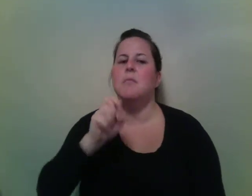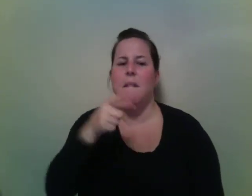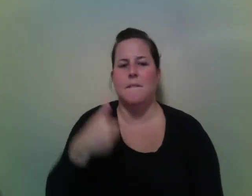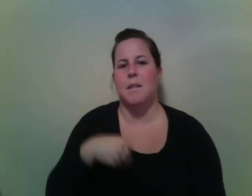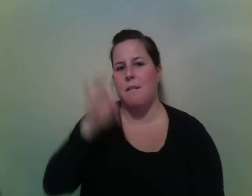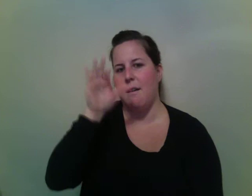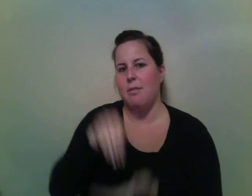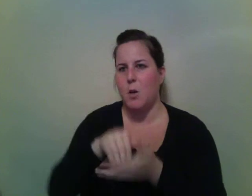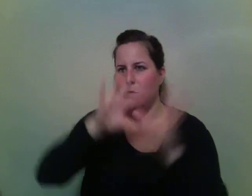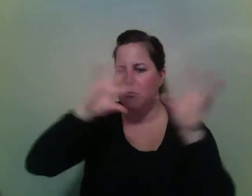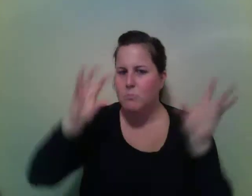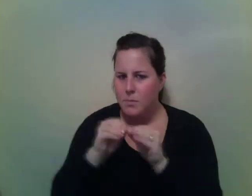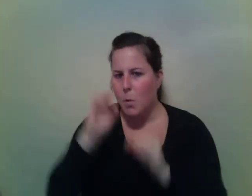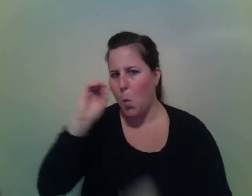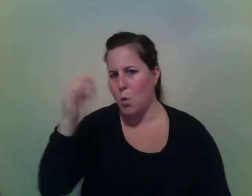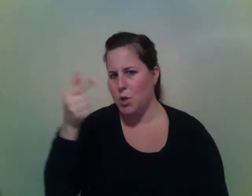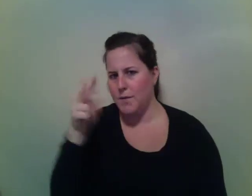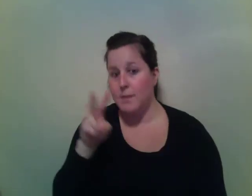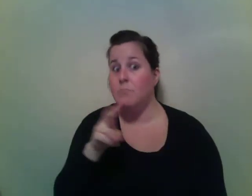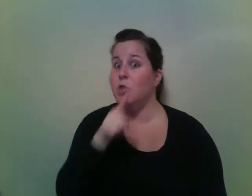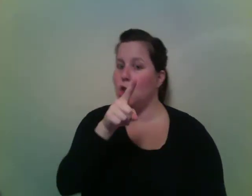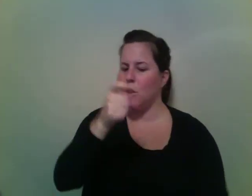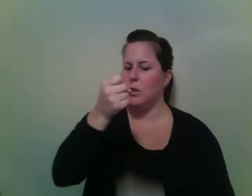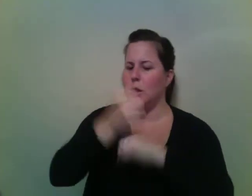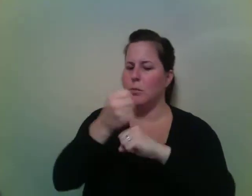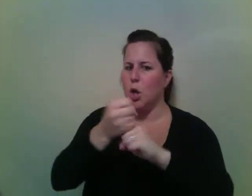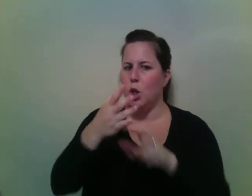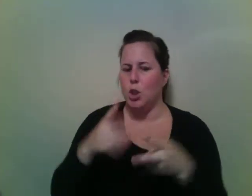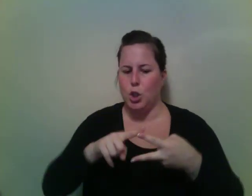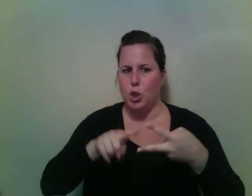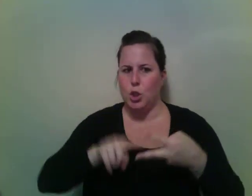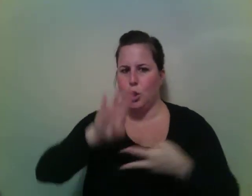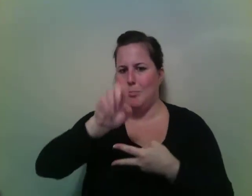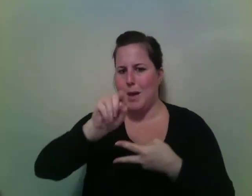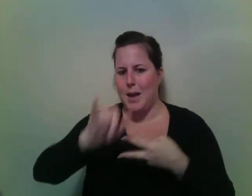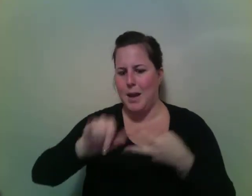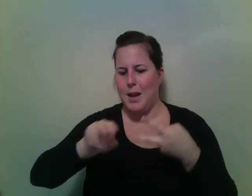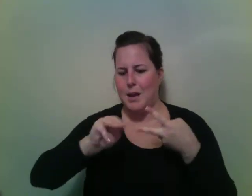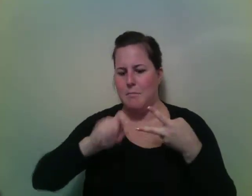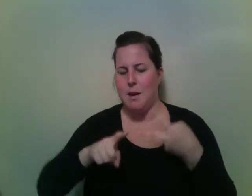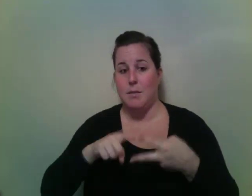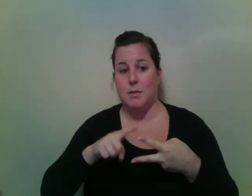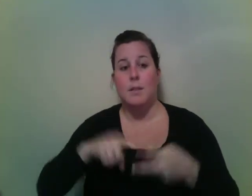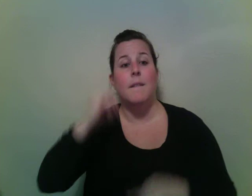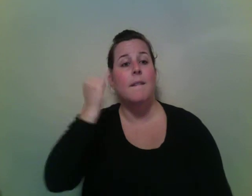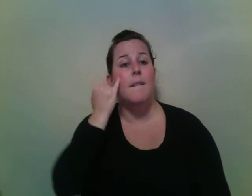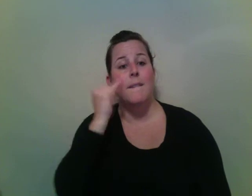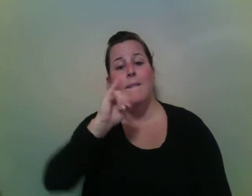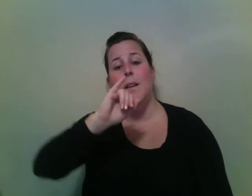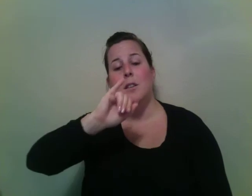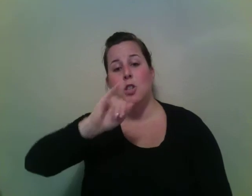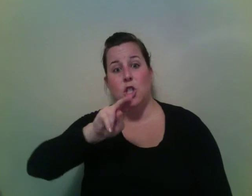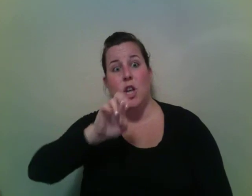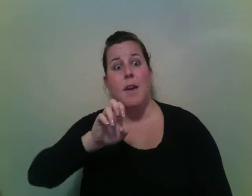is sponsoring Betty and Max. Well, if Jane was to put the new people directly under Max,